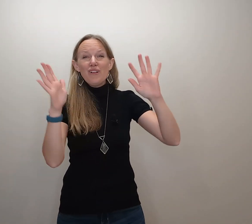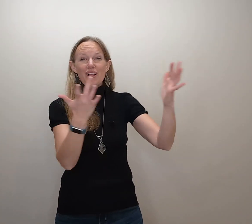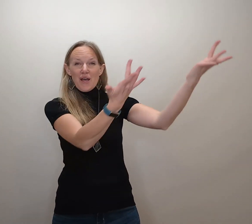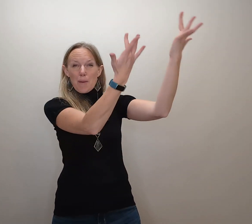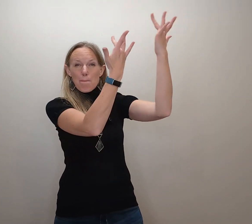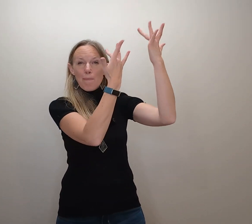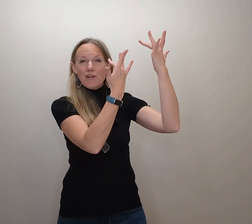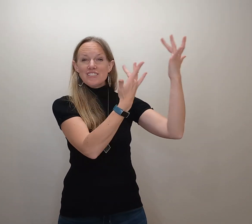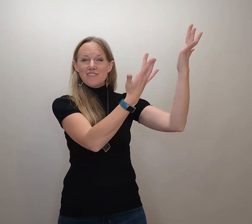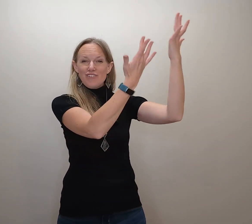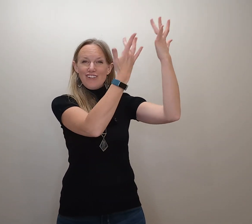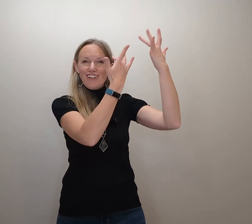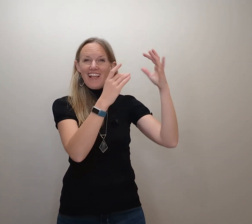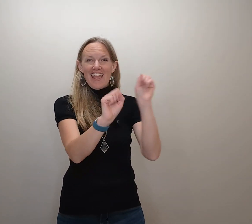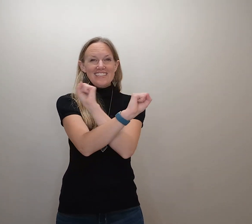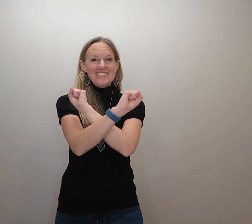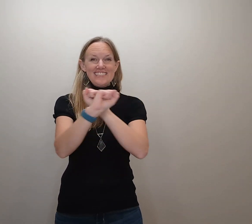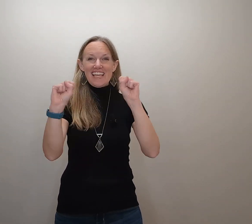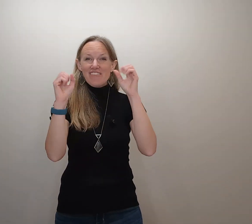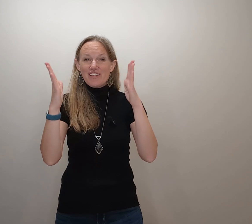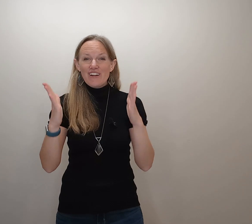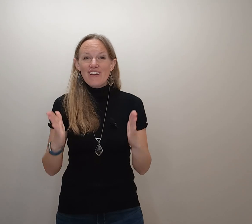wonderful, merciful Savior,